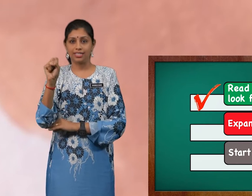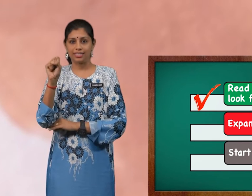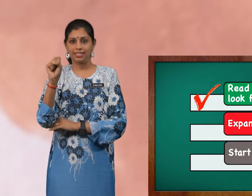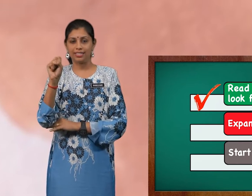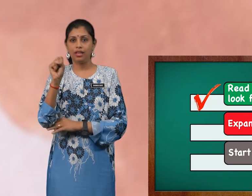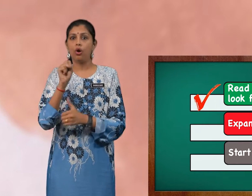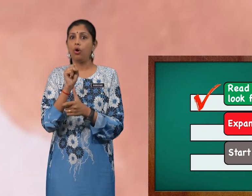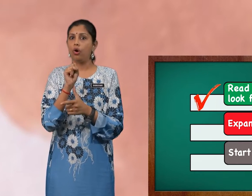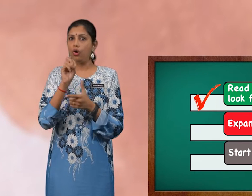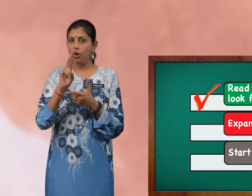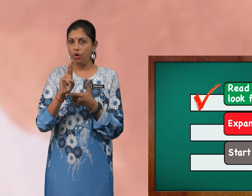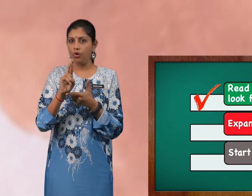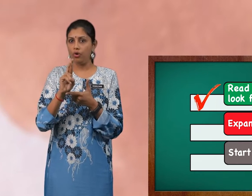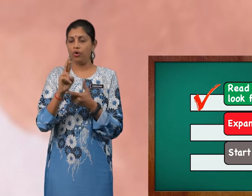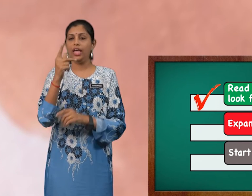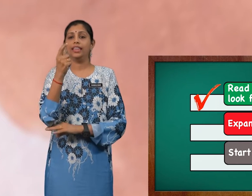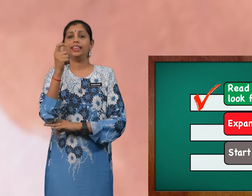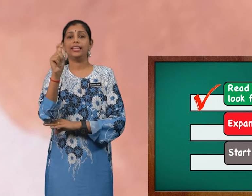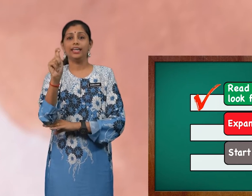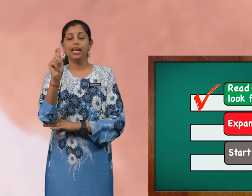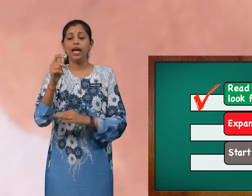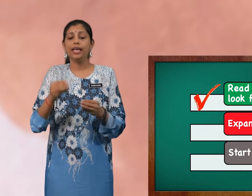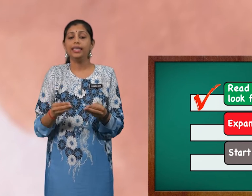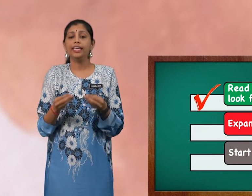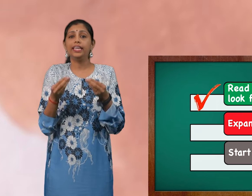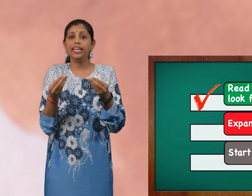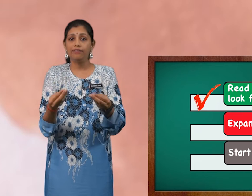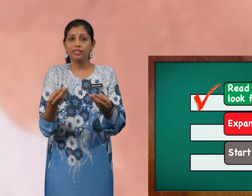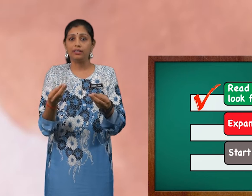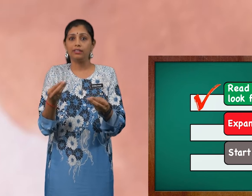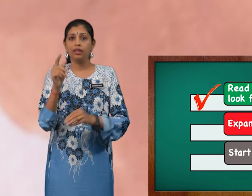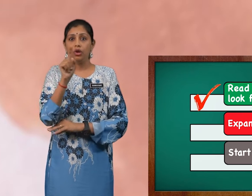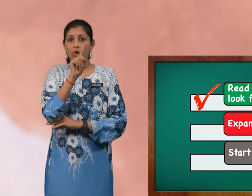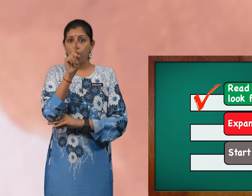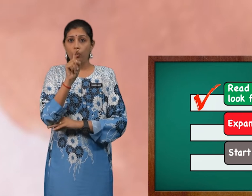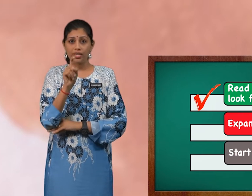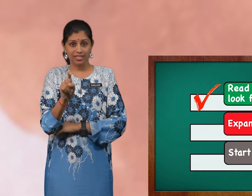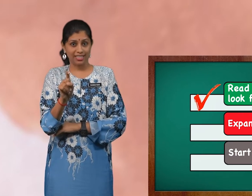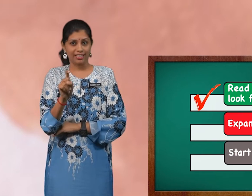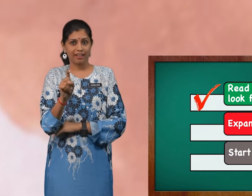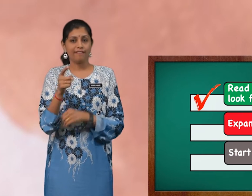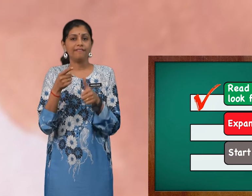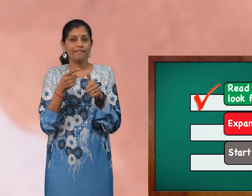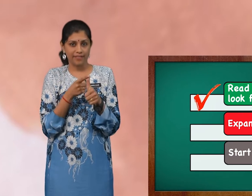instructions or the given question